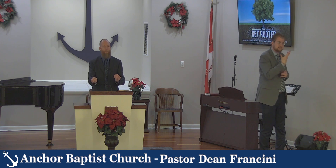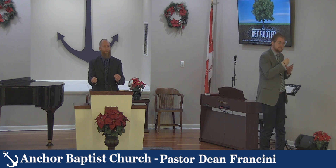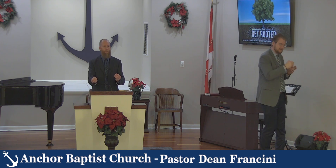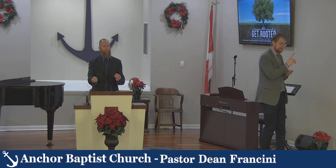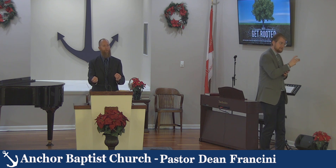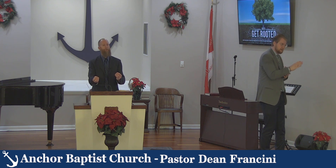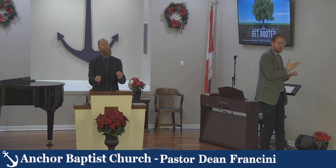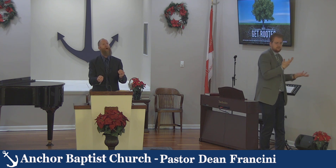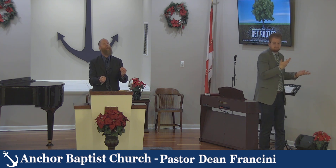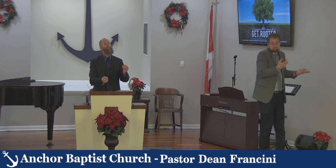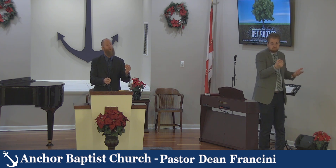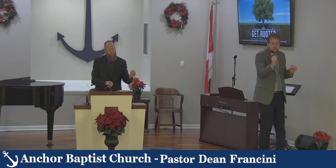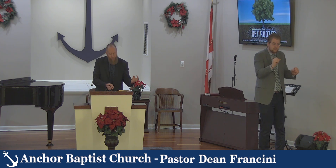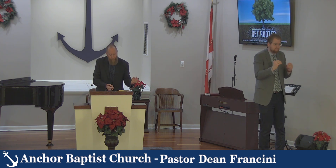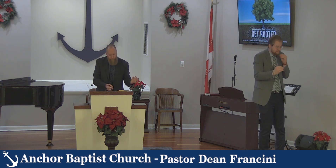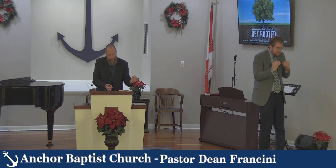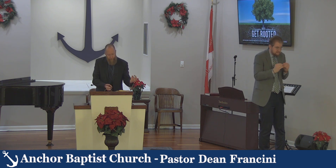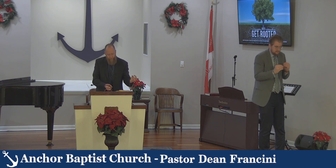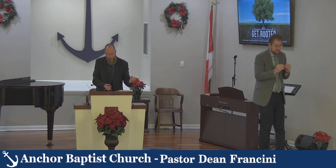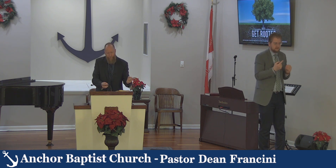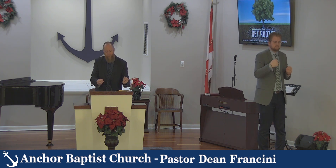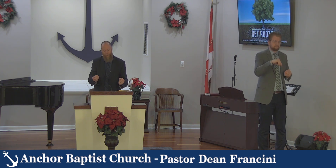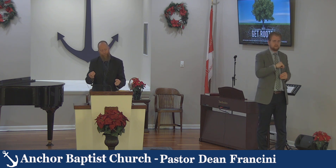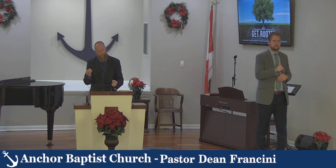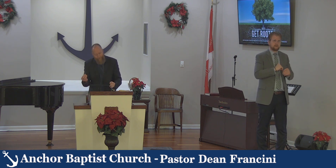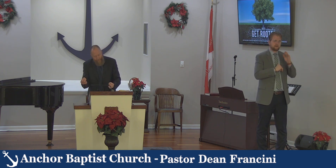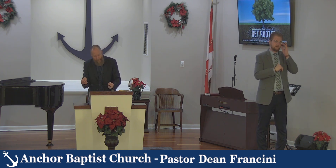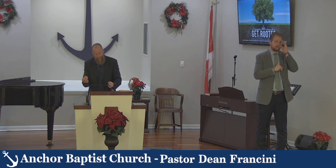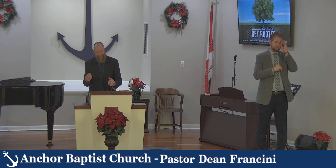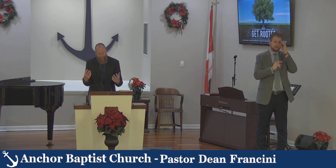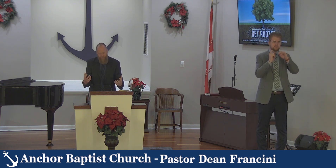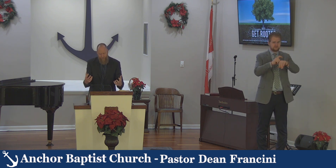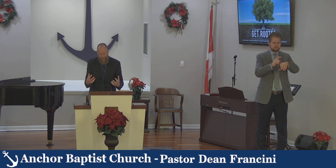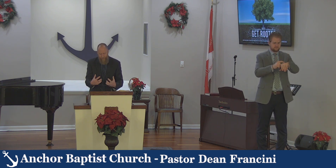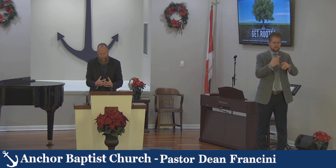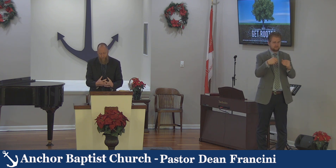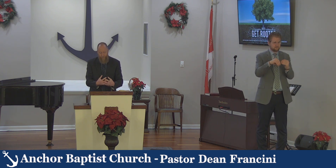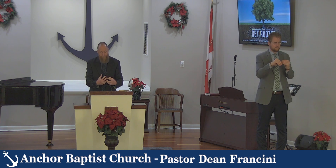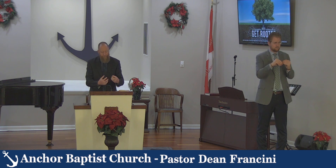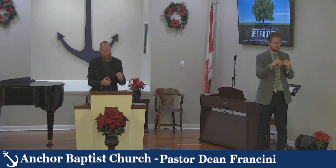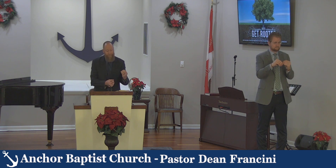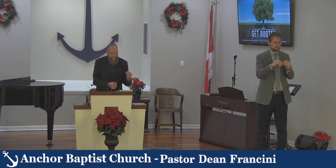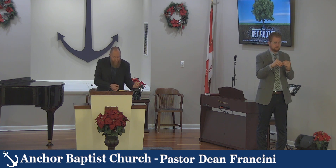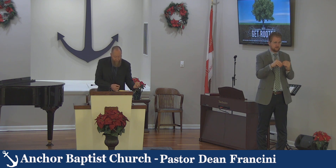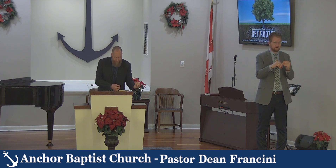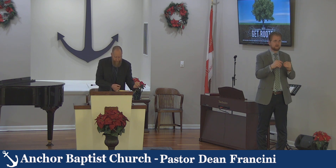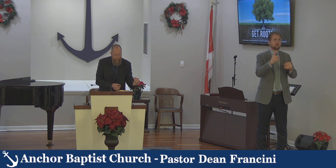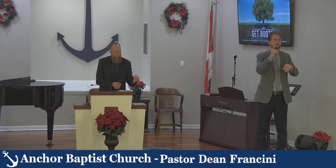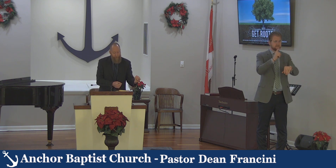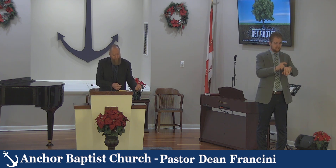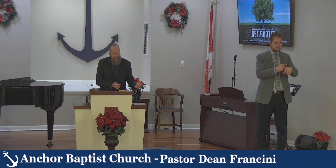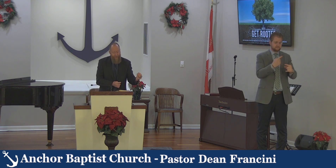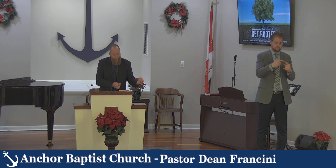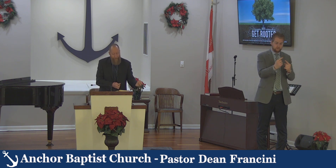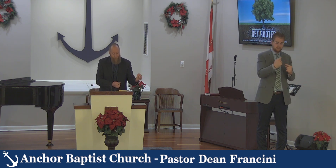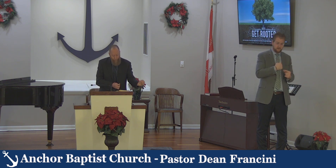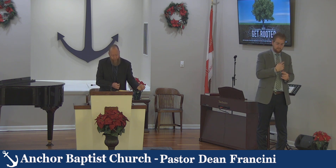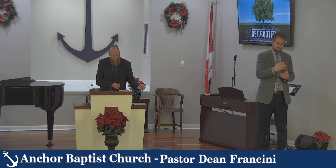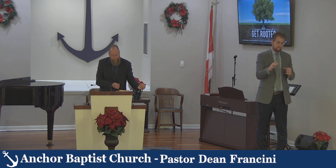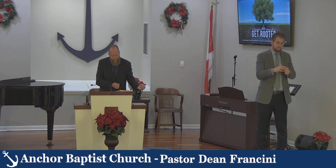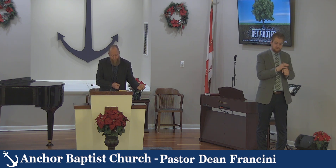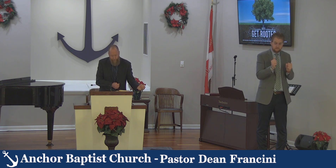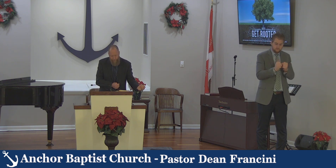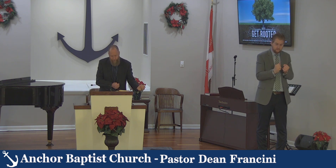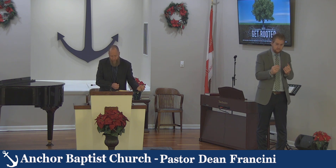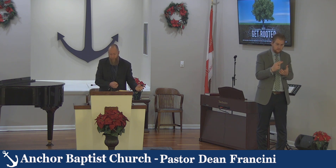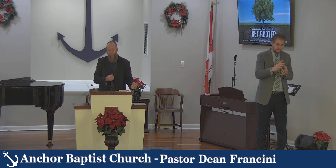You can fix it. So there's times we're filled with the Holy Spirit of God. There's times when we're not. Let me just say it this way. There's times that we're yielded to follow how the Holy Spirit of